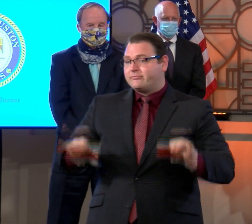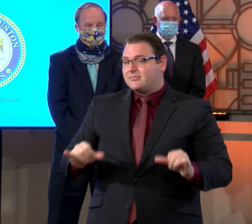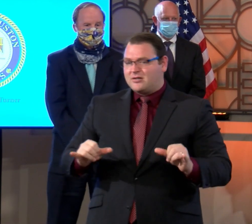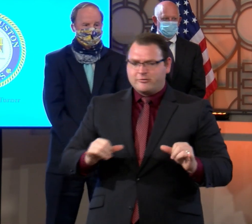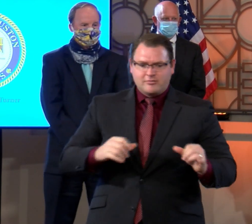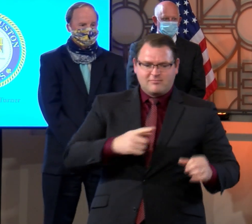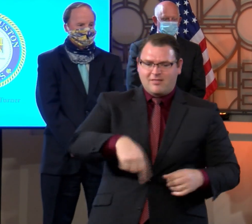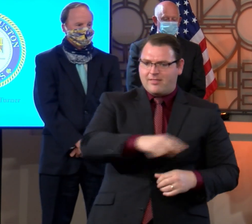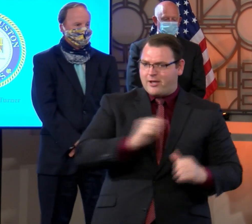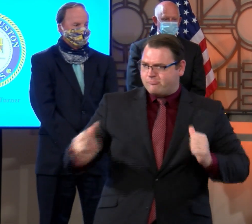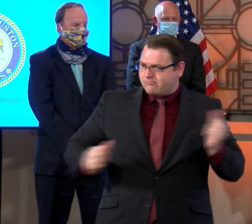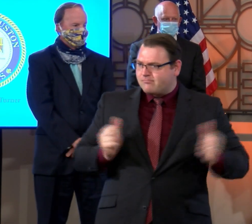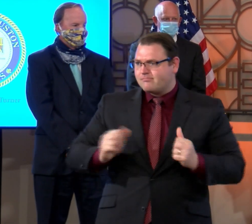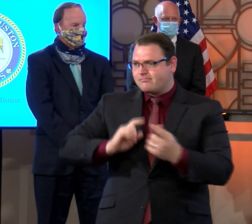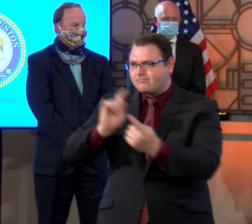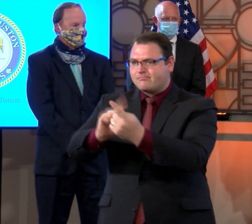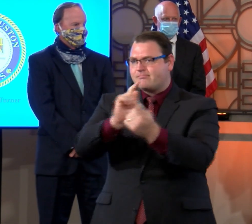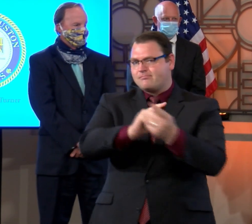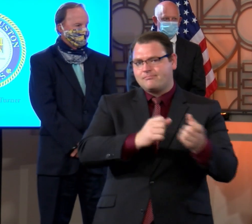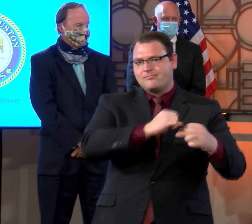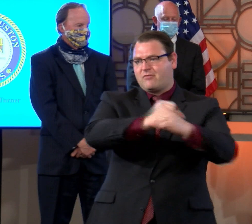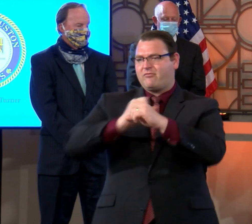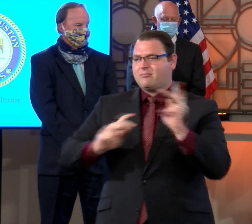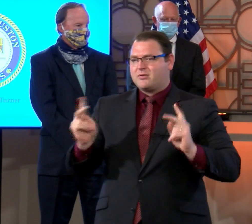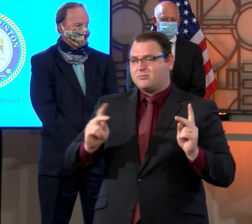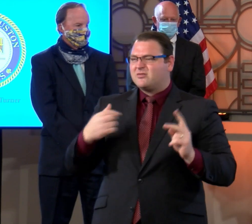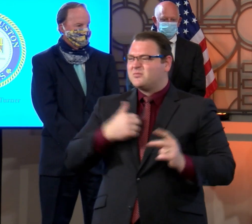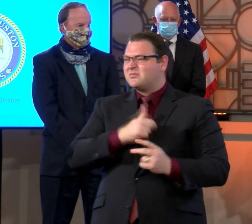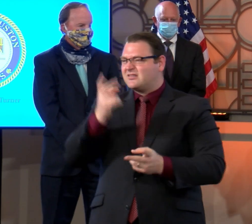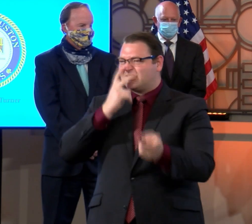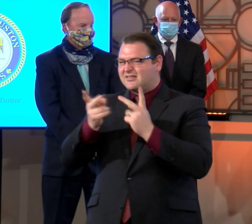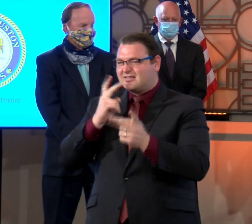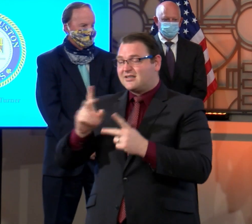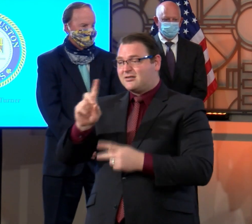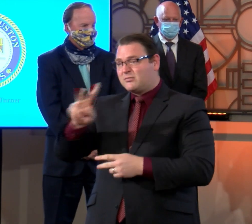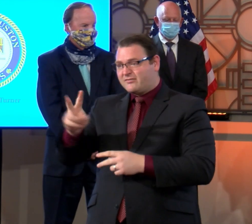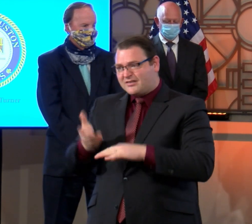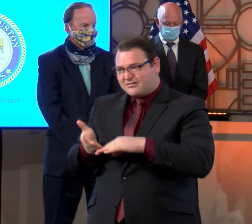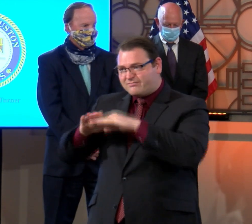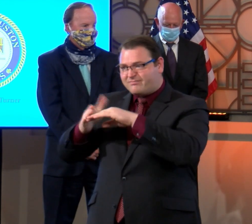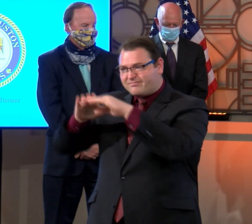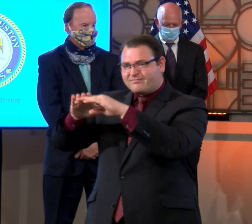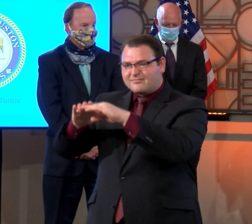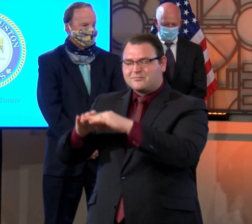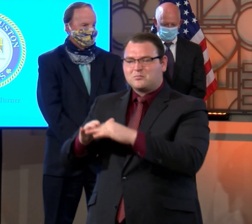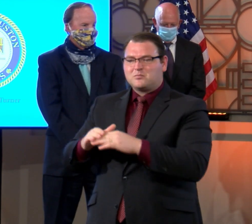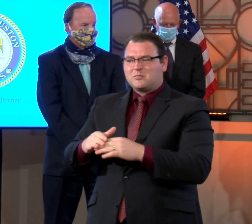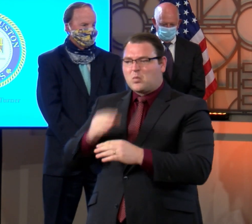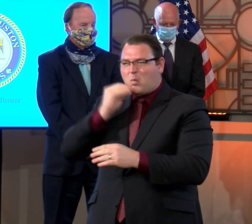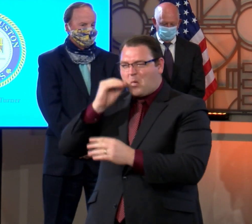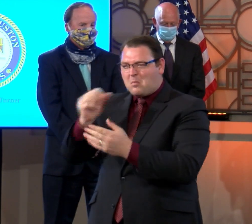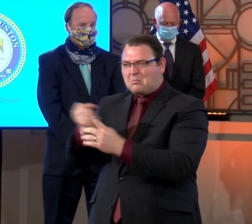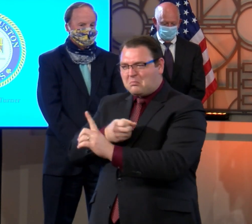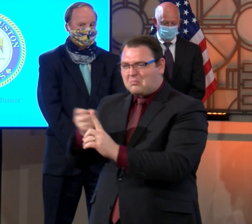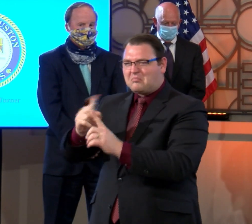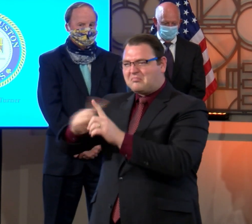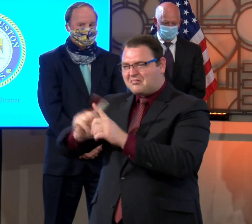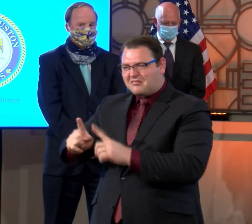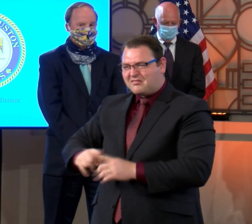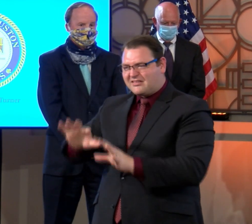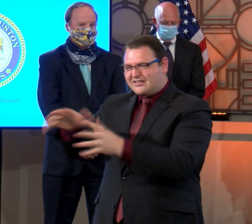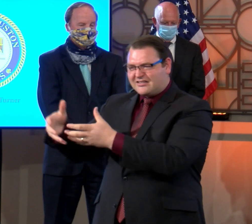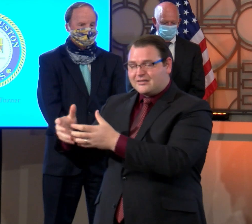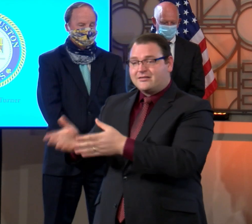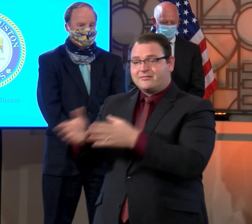and a continued uptick in the burglary of buildings. But we believe that will start tapering off with some of